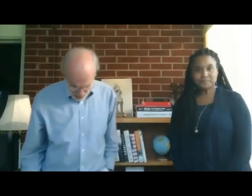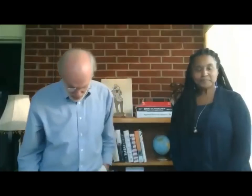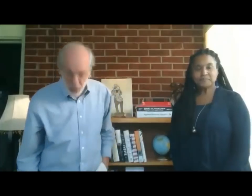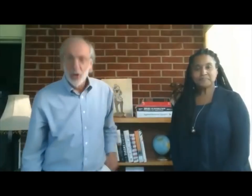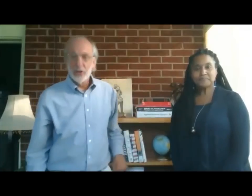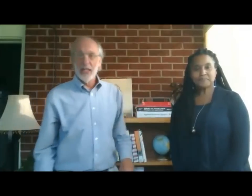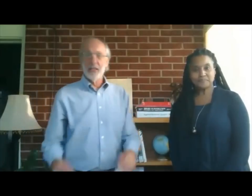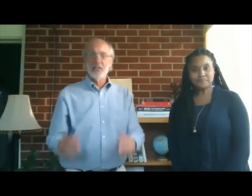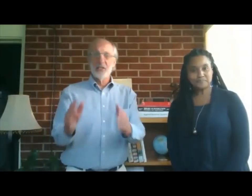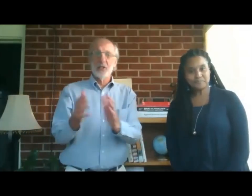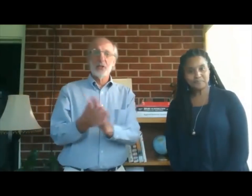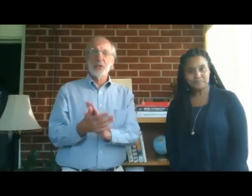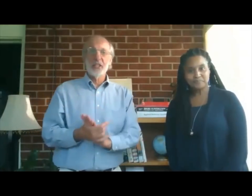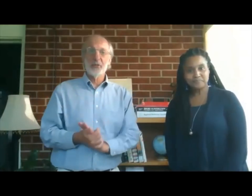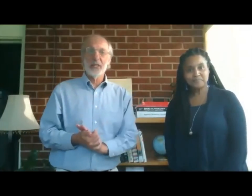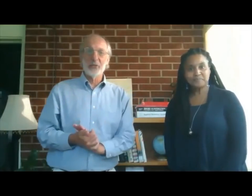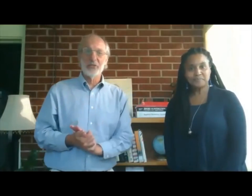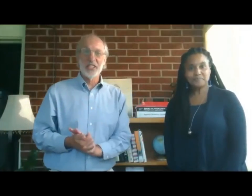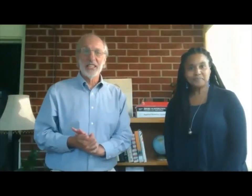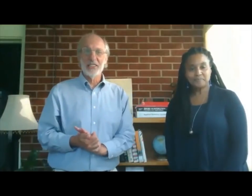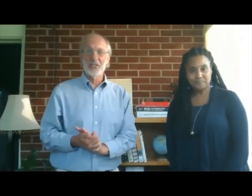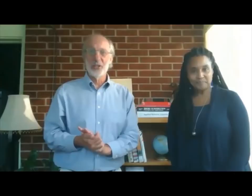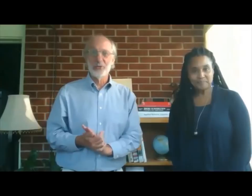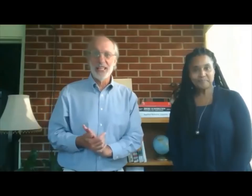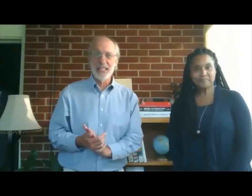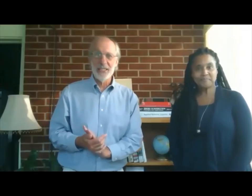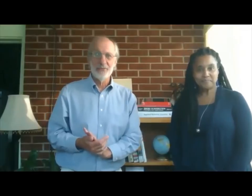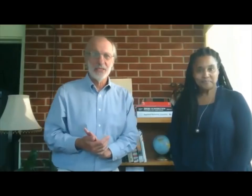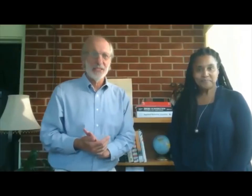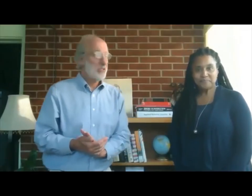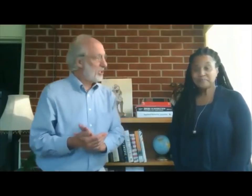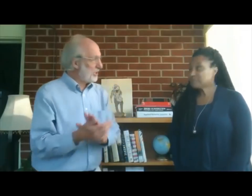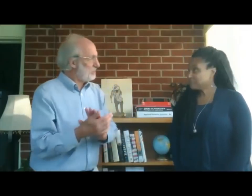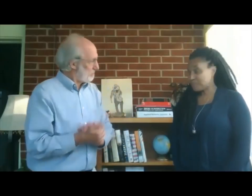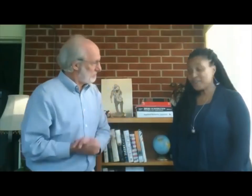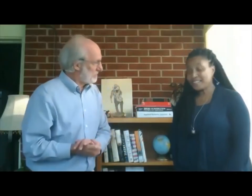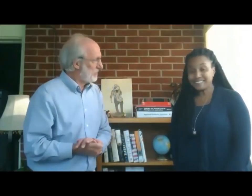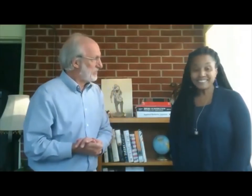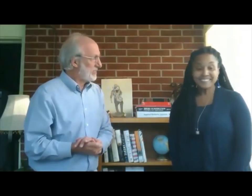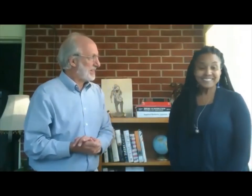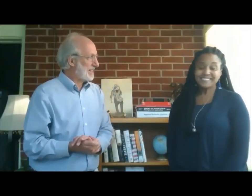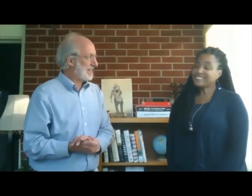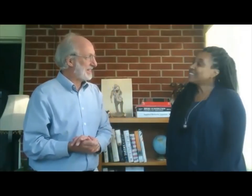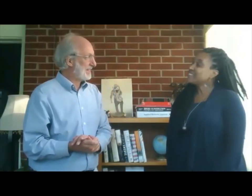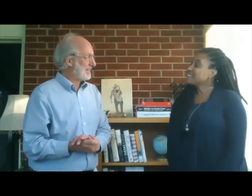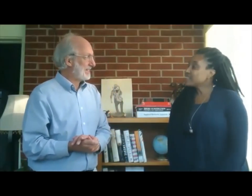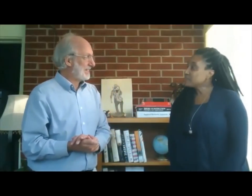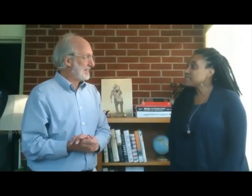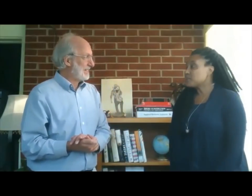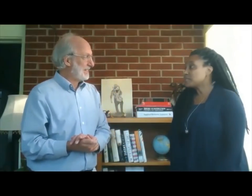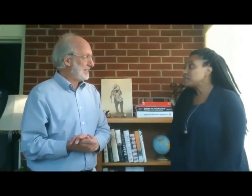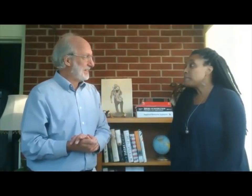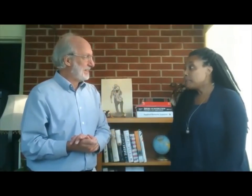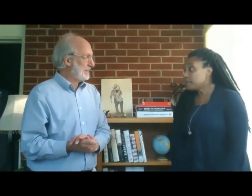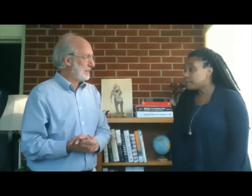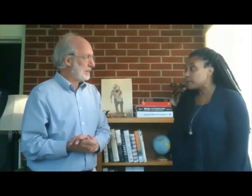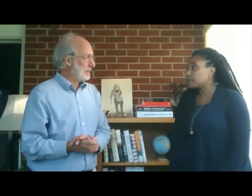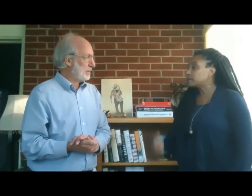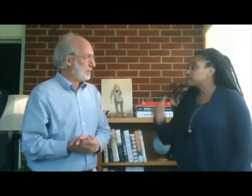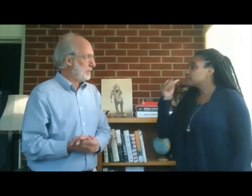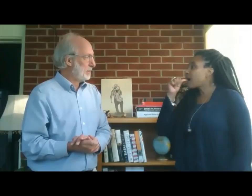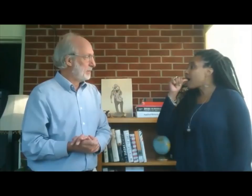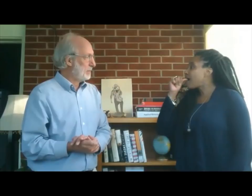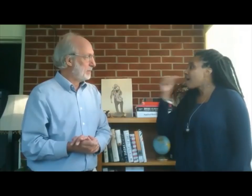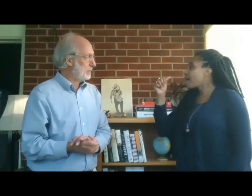Excellent. Okay, let's learn another round of signs. Are you ready, Tanya? I'm ready. The next one is going to be peanut